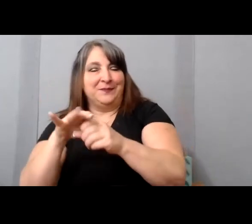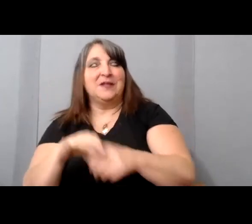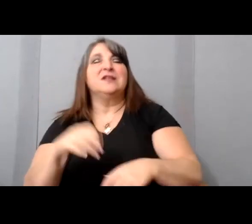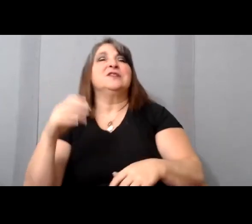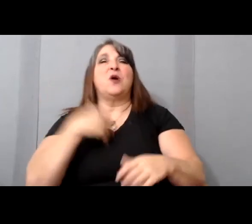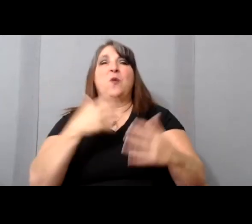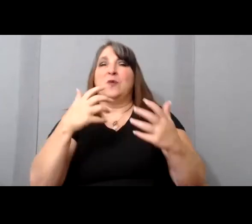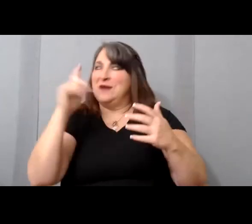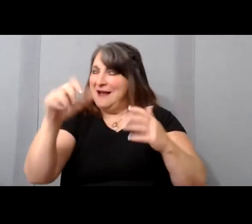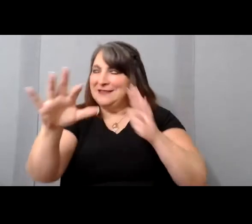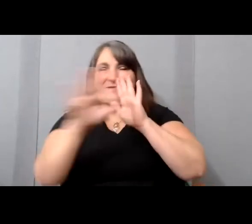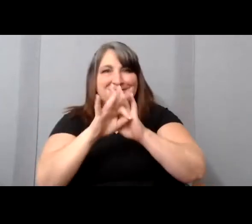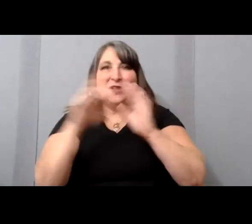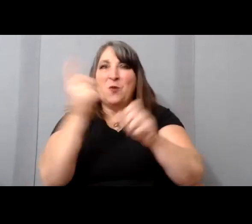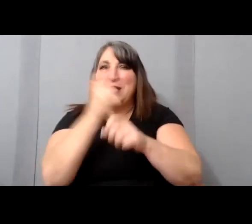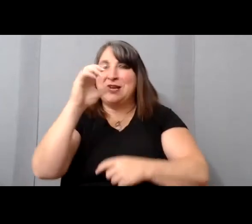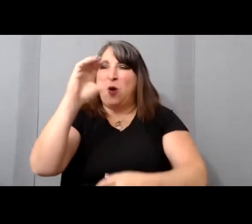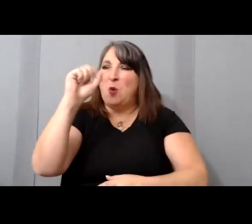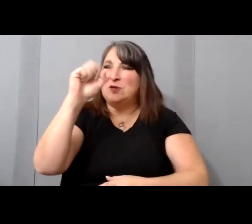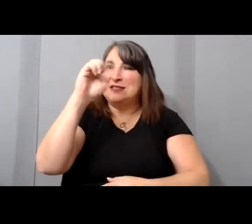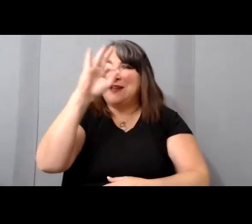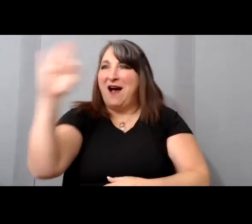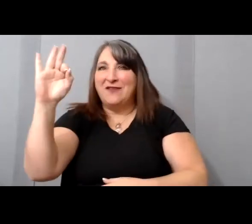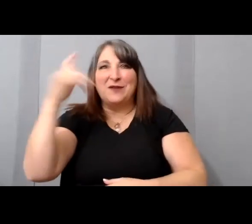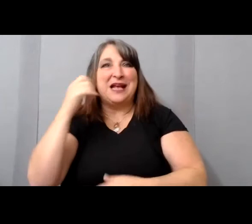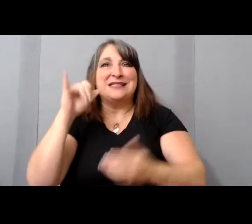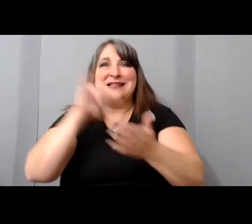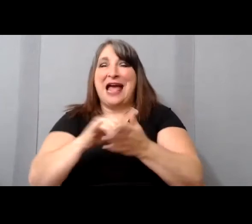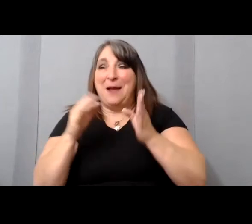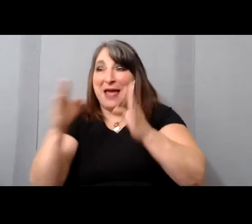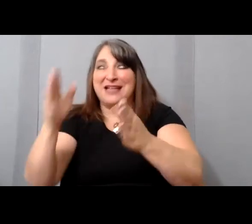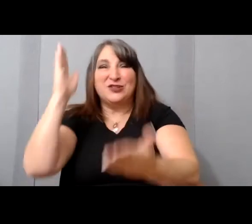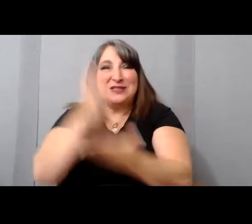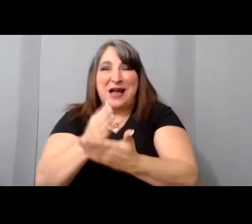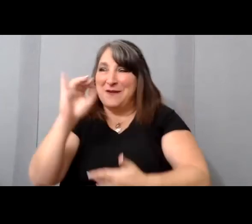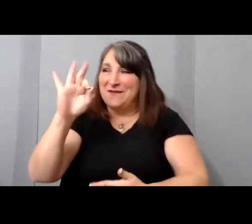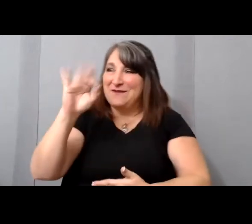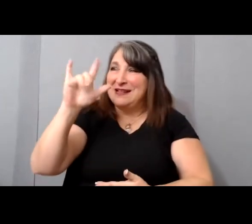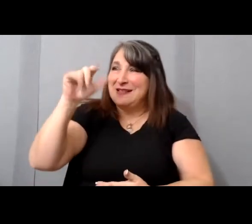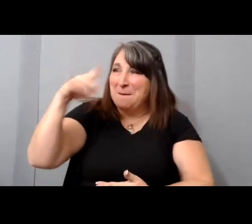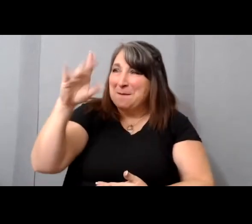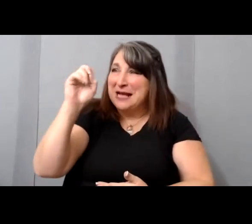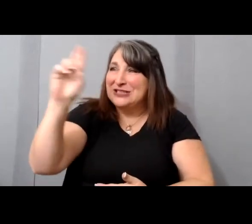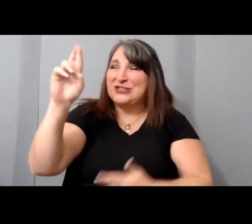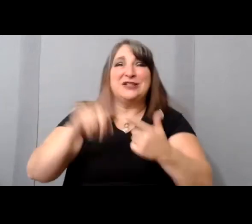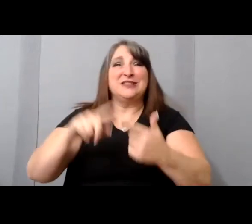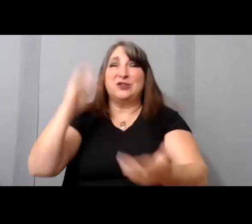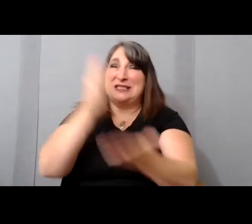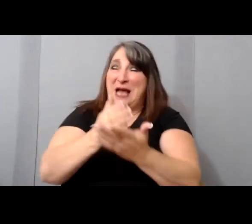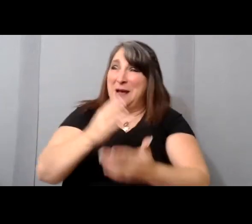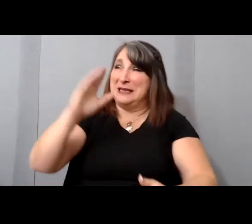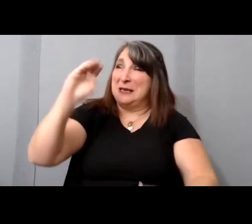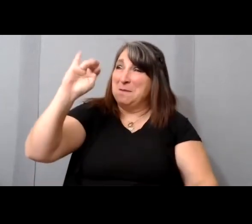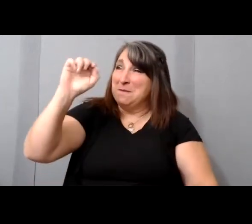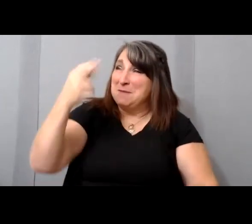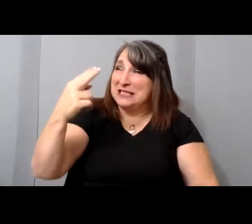because folks, the path to ending the filibuster, the path to ditching Mitch and the path to balancing the Supreme